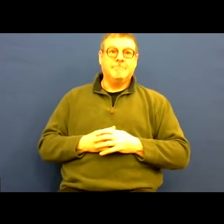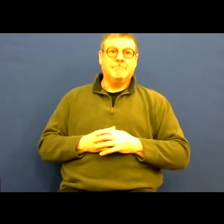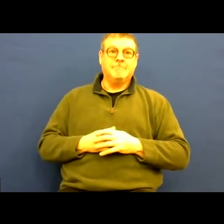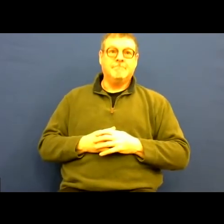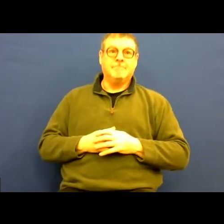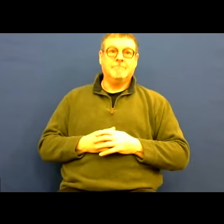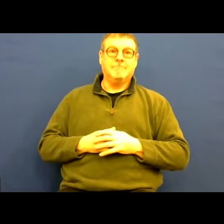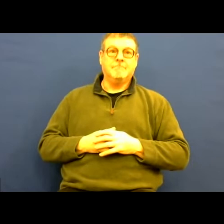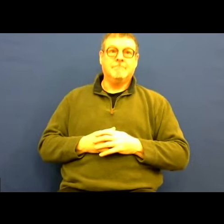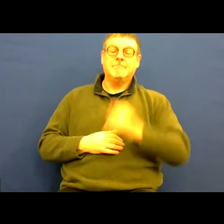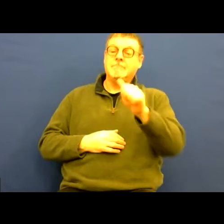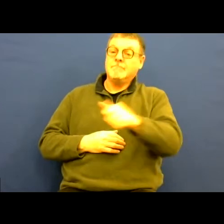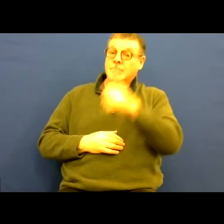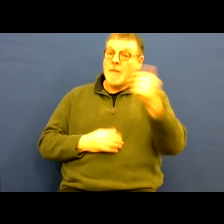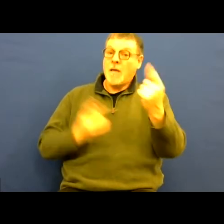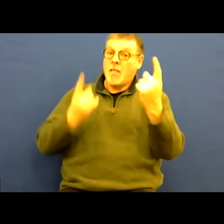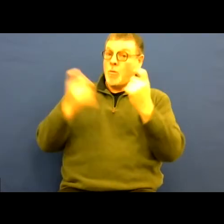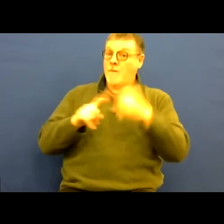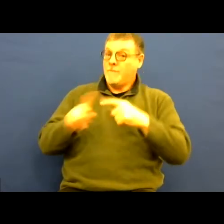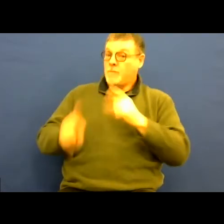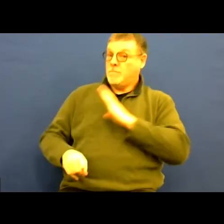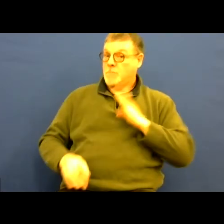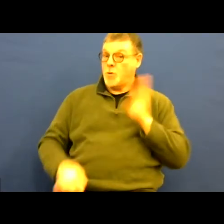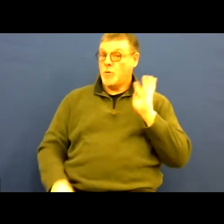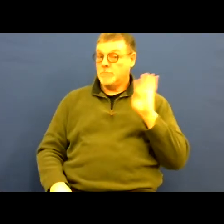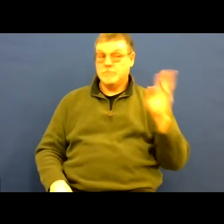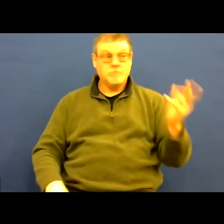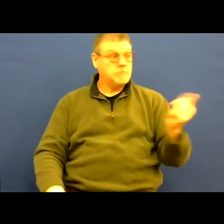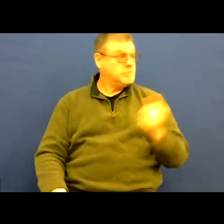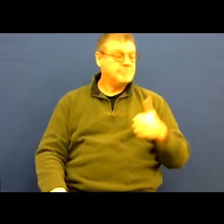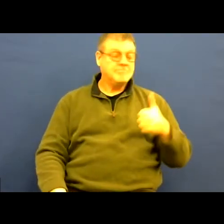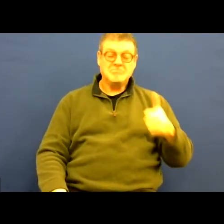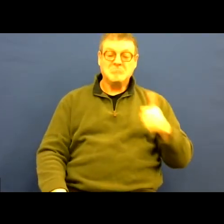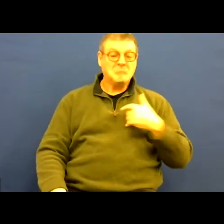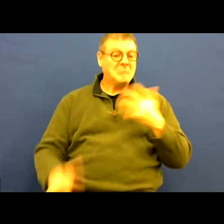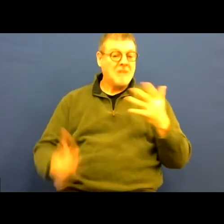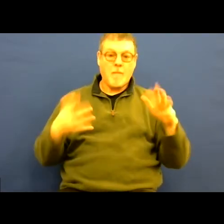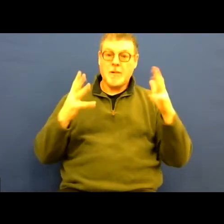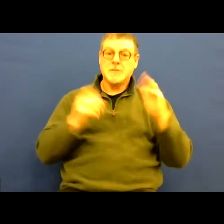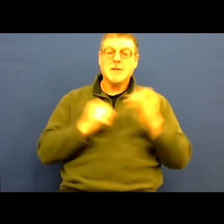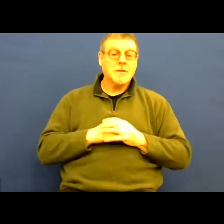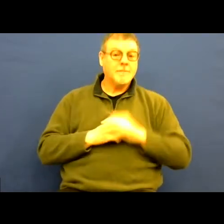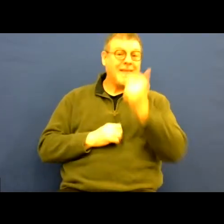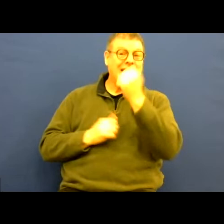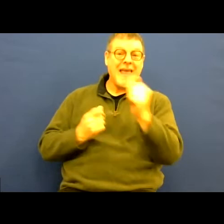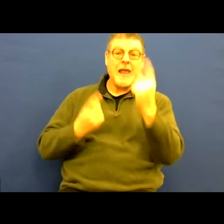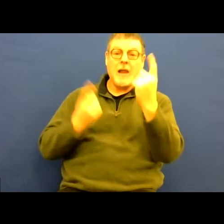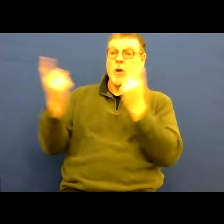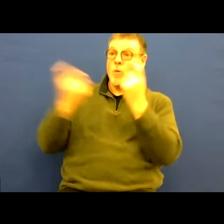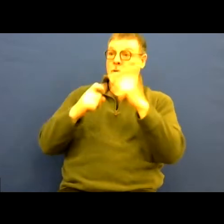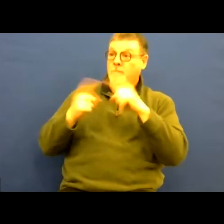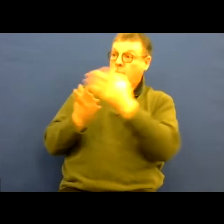Great. other questions from the board? I'm all set. Any questions from the